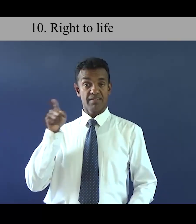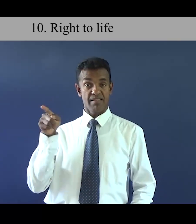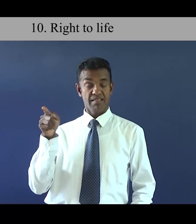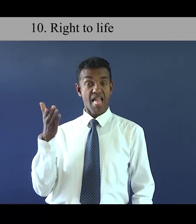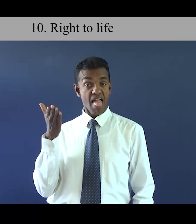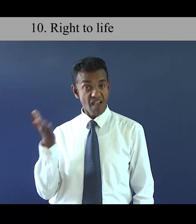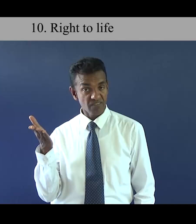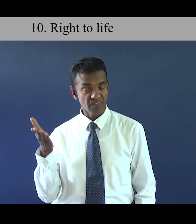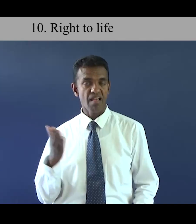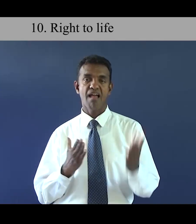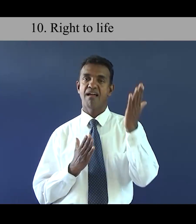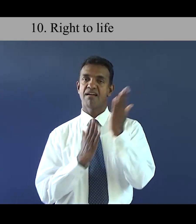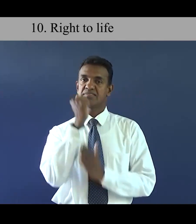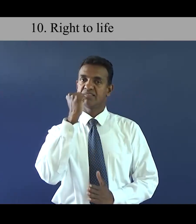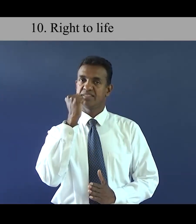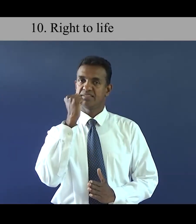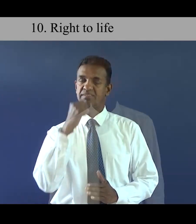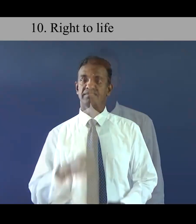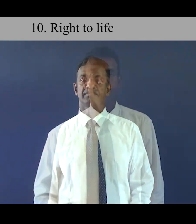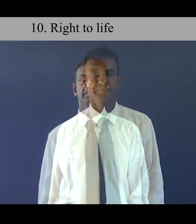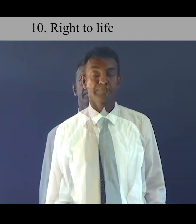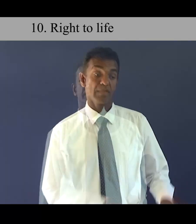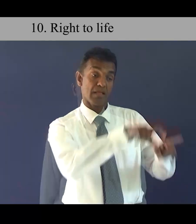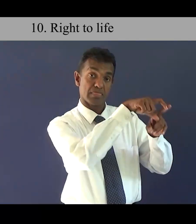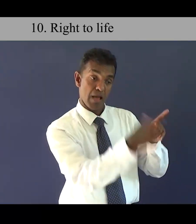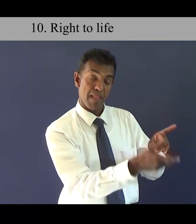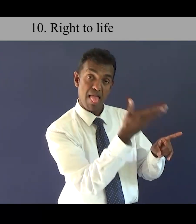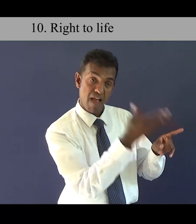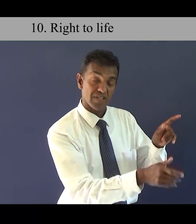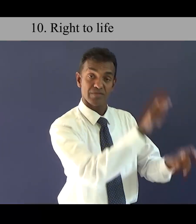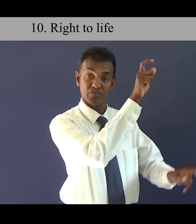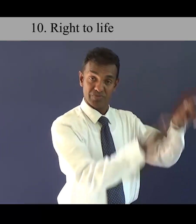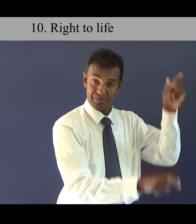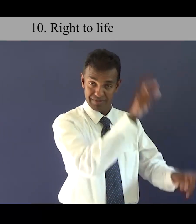Everyone has the right to life, including disabled people.